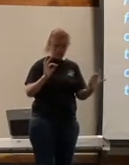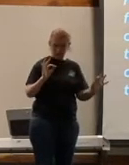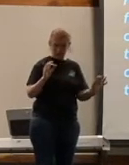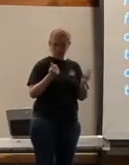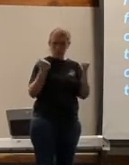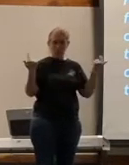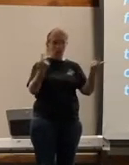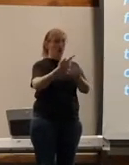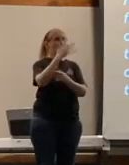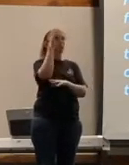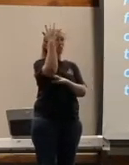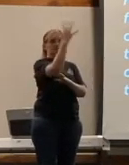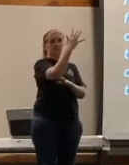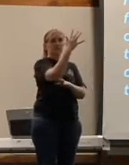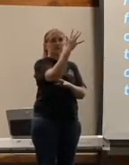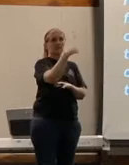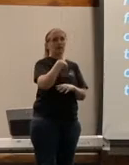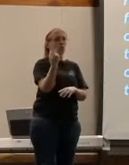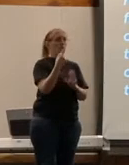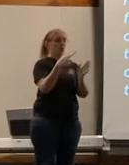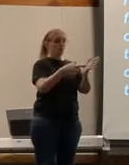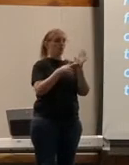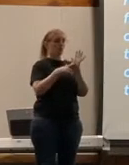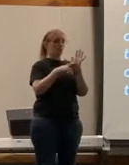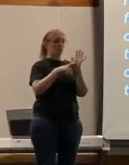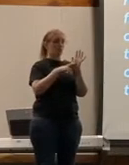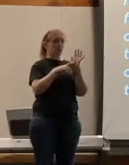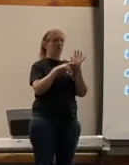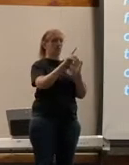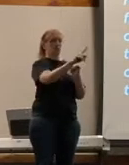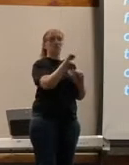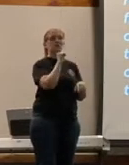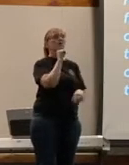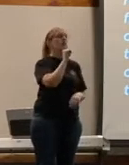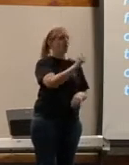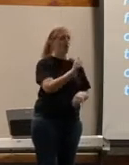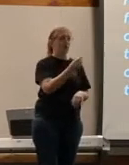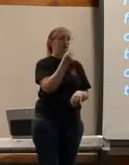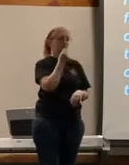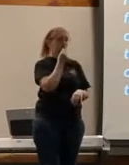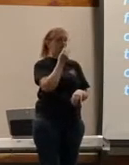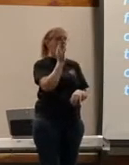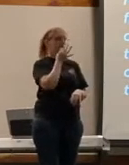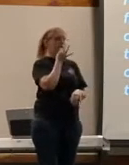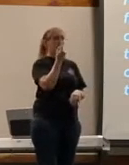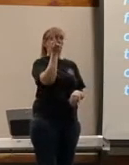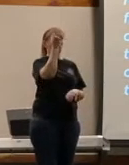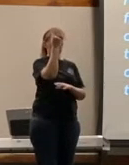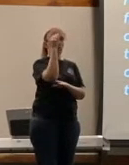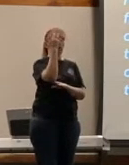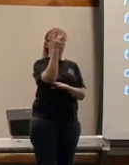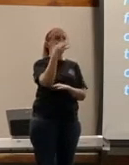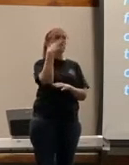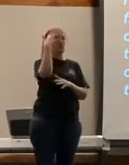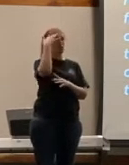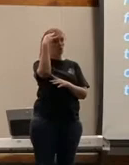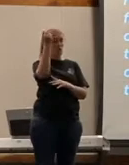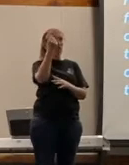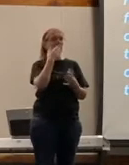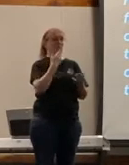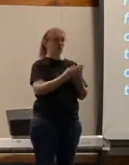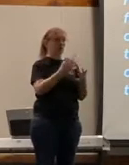all trees in the garden. I only require that you abstain from eating the fruit of one tree, the tree of knowledge and good and